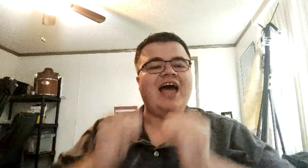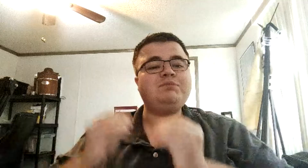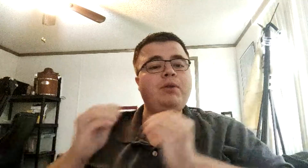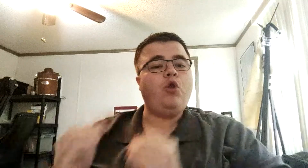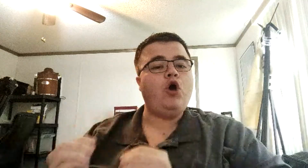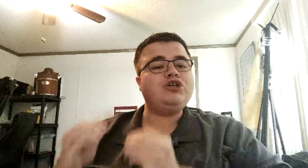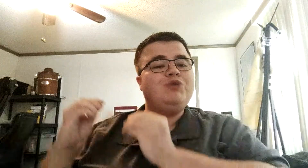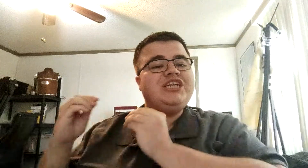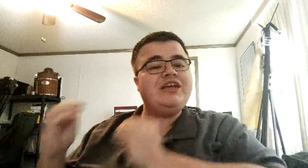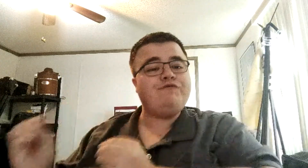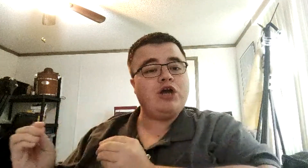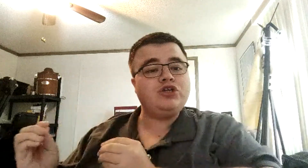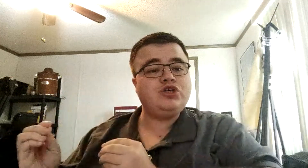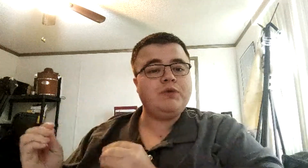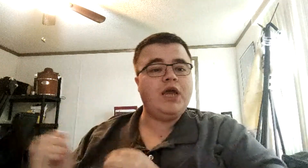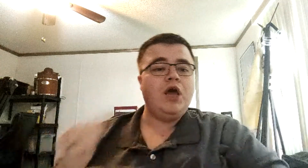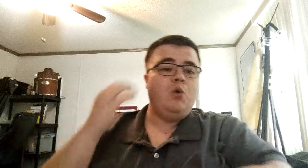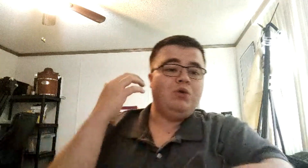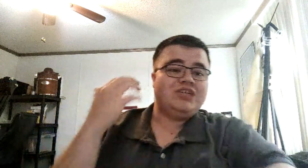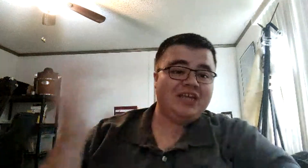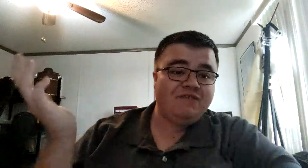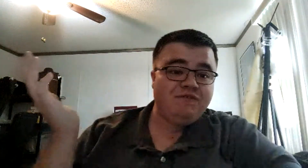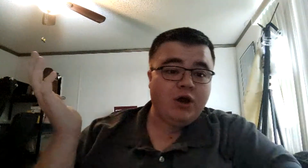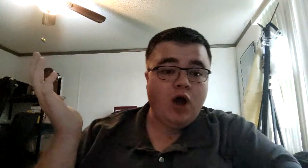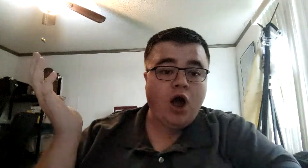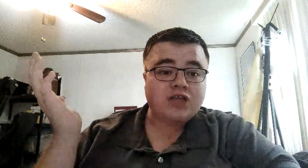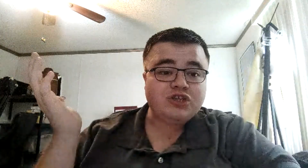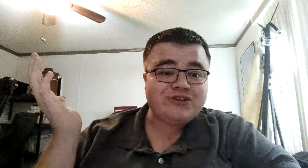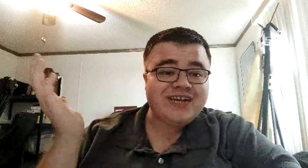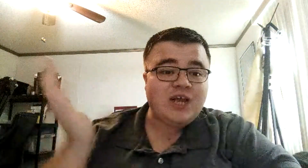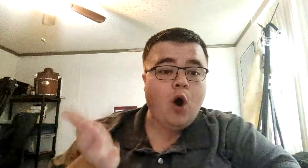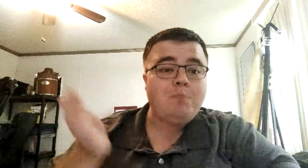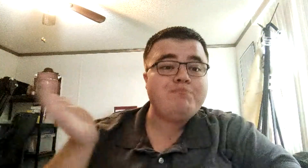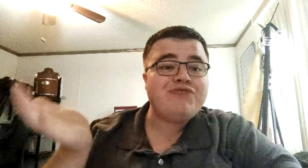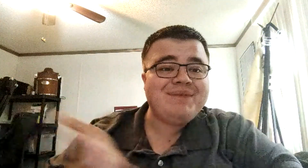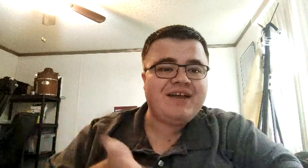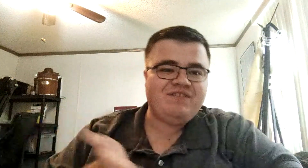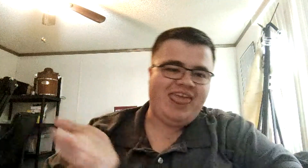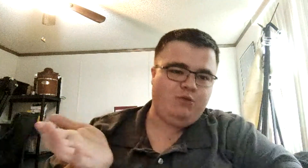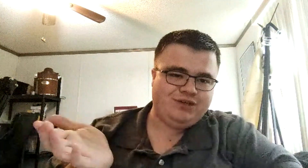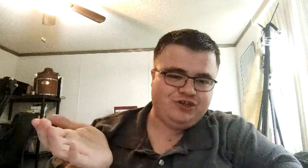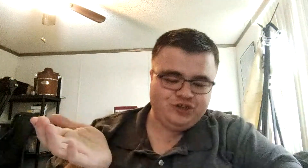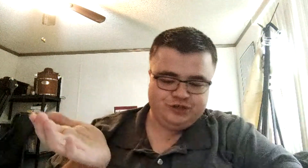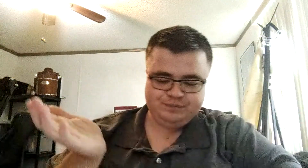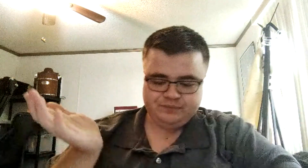that belonged to a different country, which he felt concerned and called primitive language.